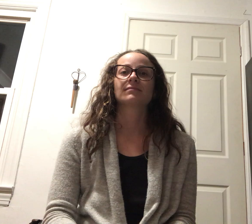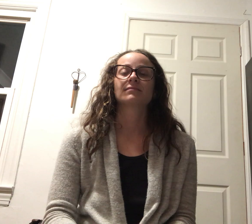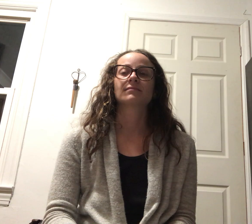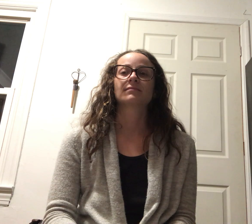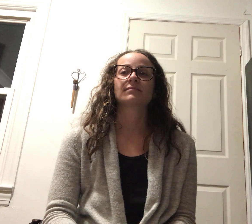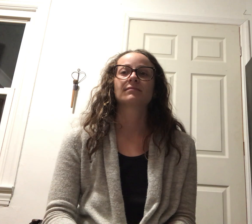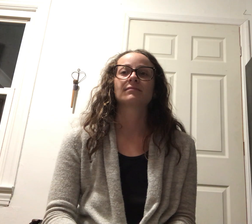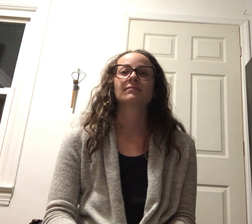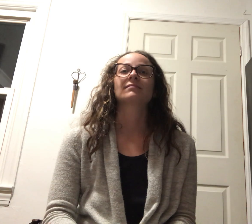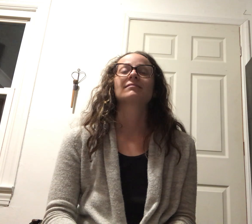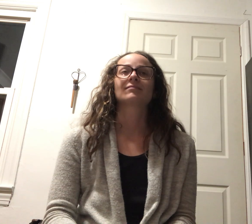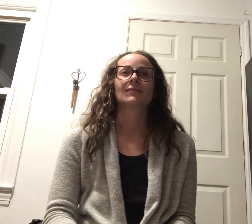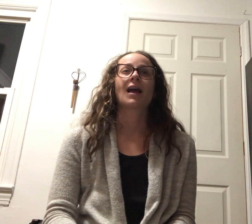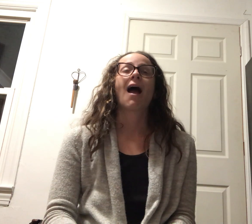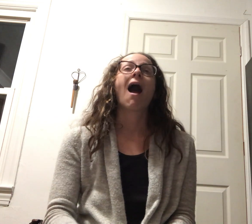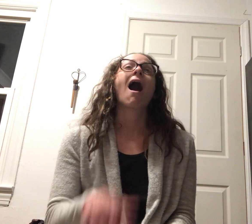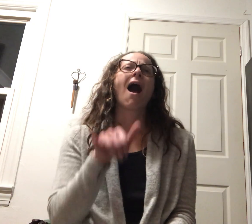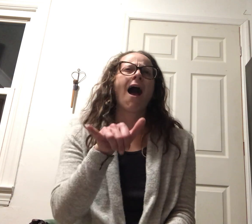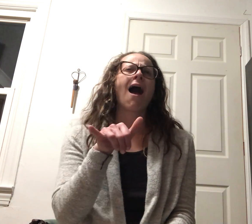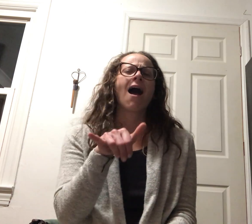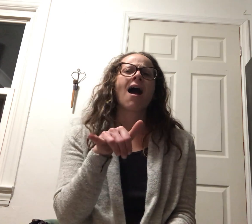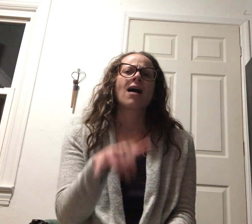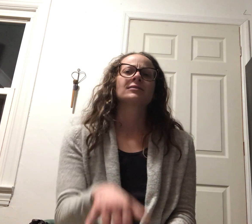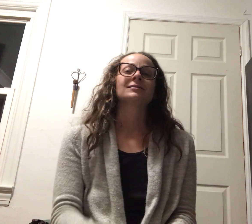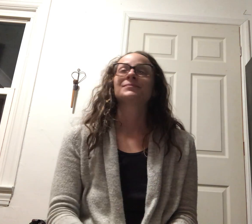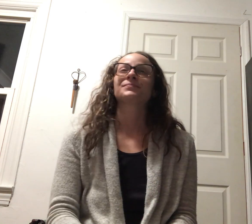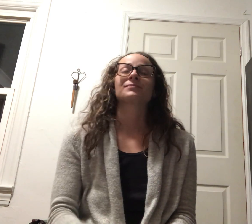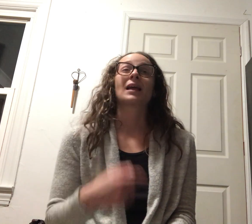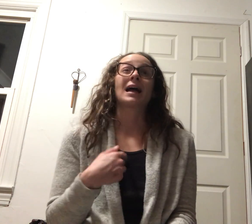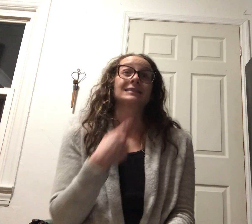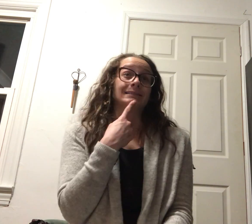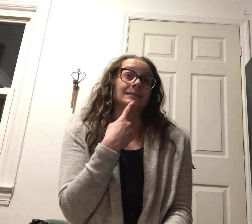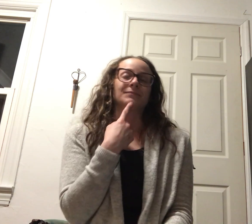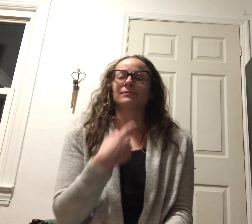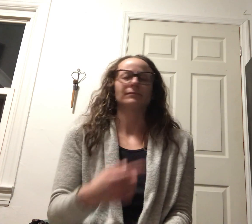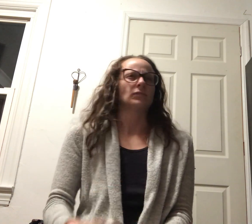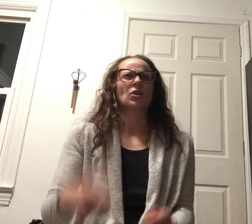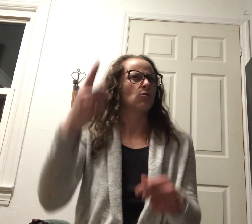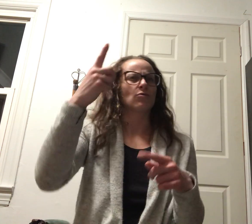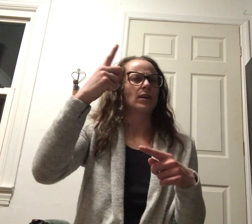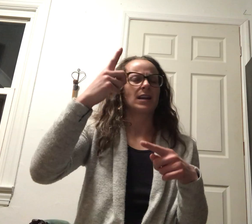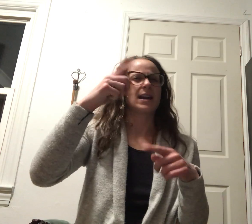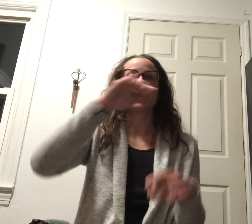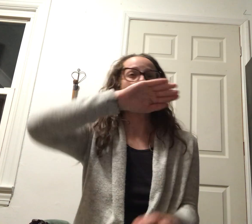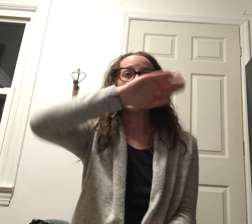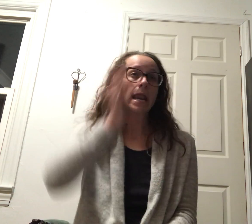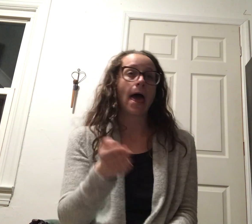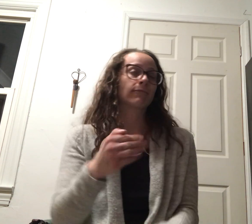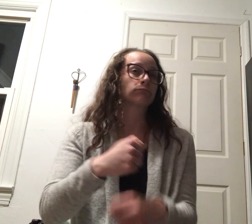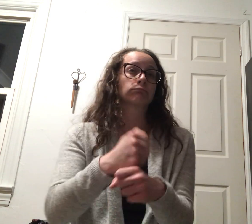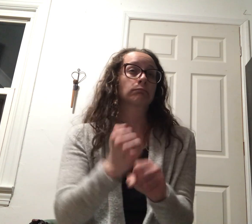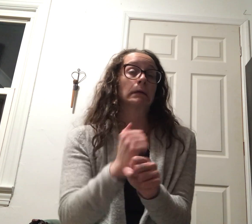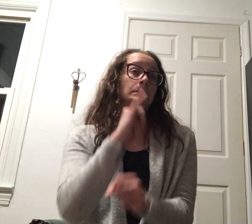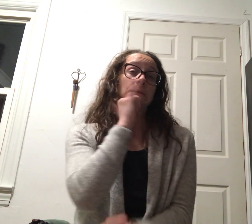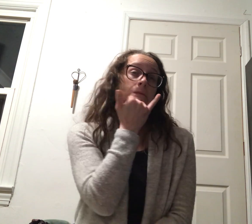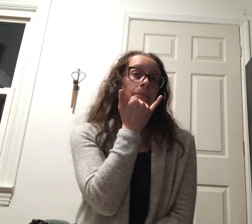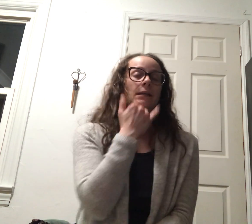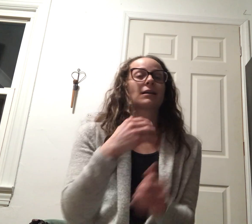Got you. I was gonna say you can't go wrong with peanut butter. I've started to add it into a lot of things. So like